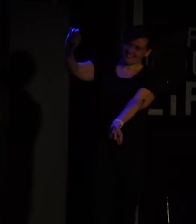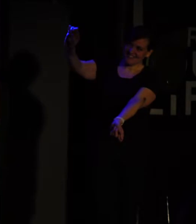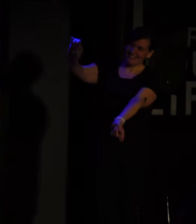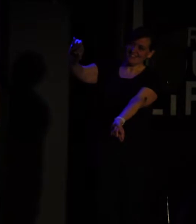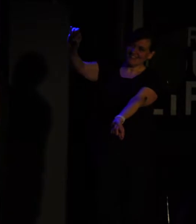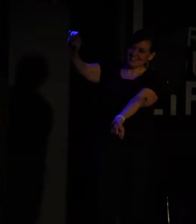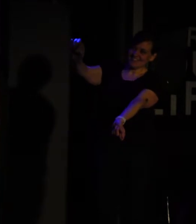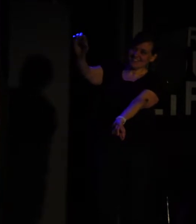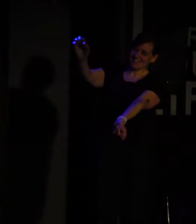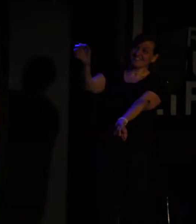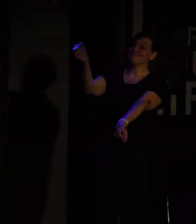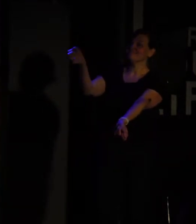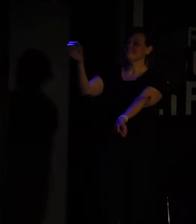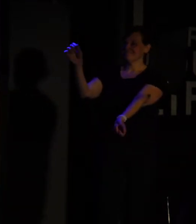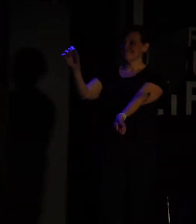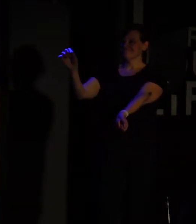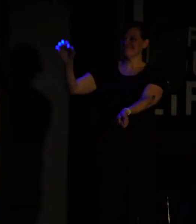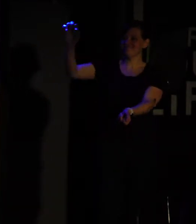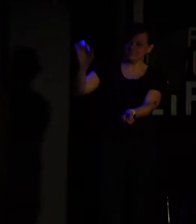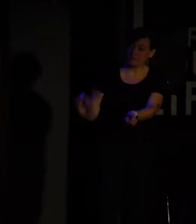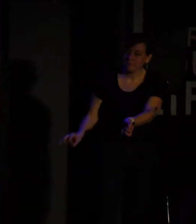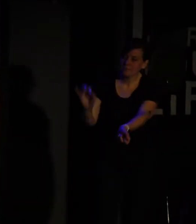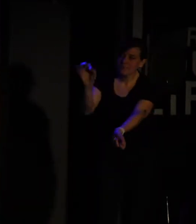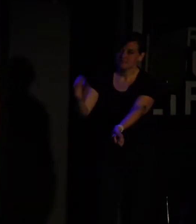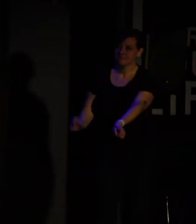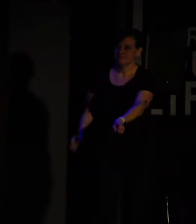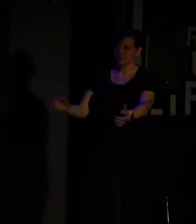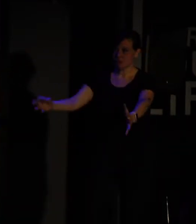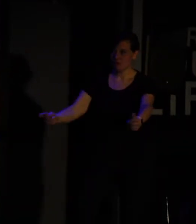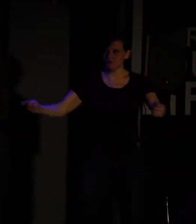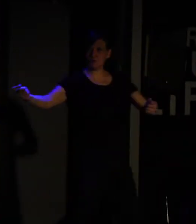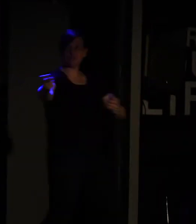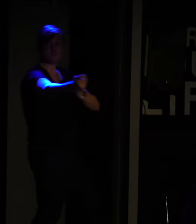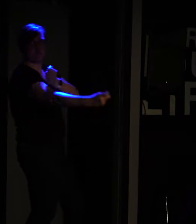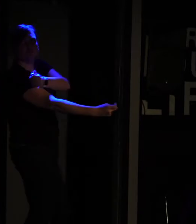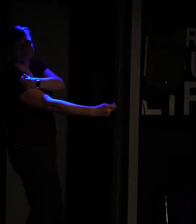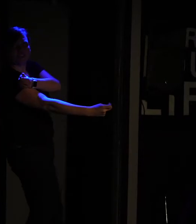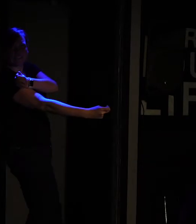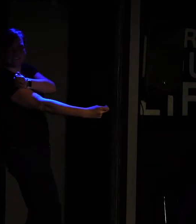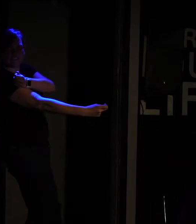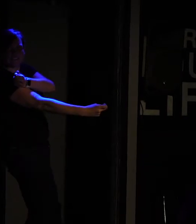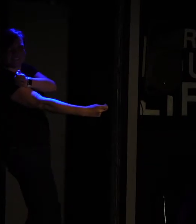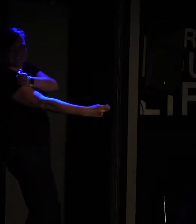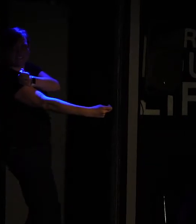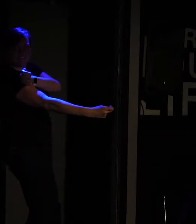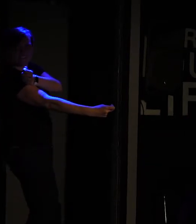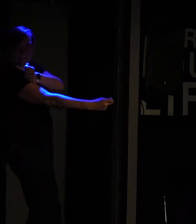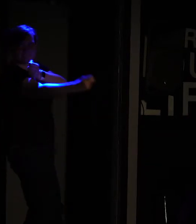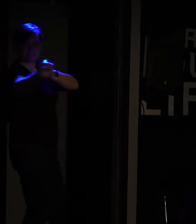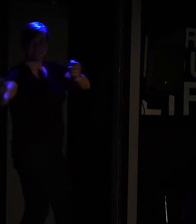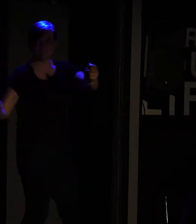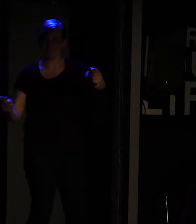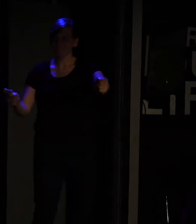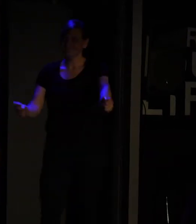Bench. That's just how I want to look as a politician. Stern yet approachable. Can I see? Sure. You look smoldering. Oh, I do like it.